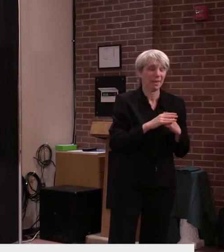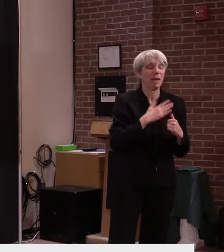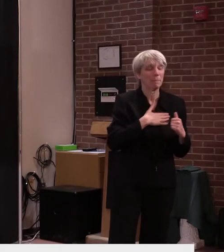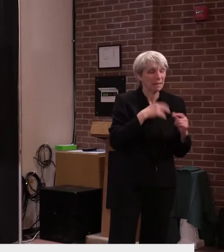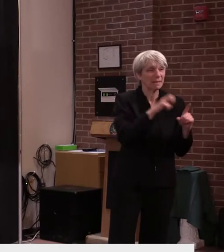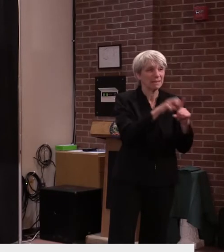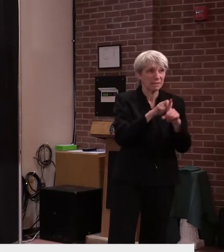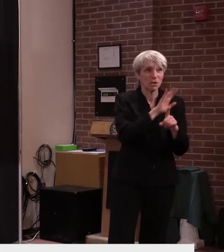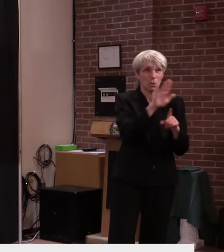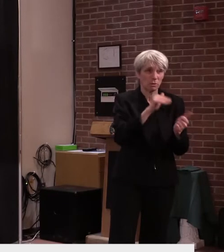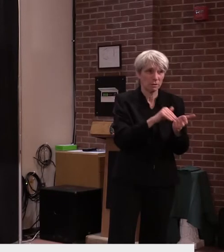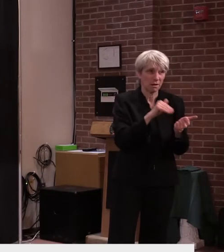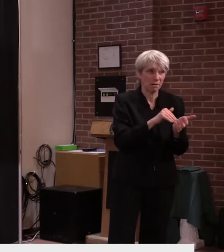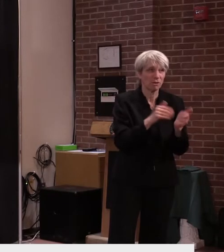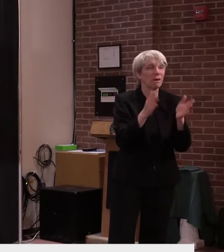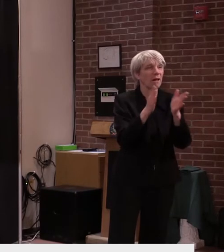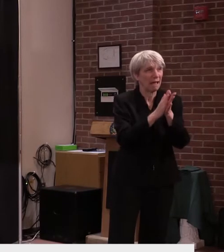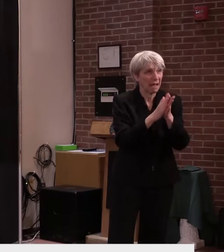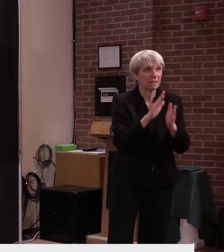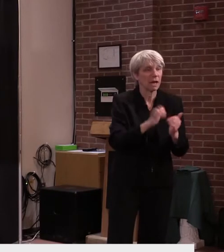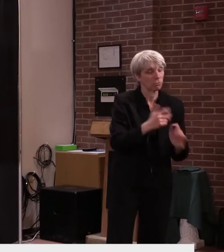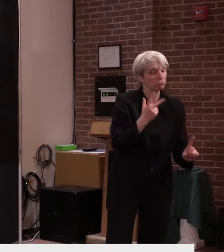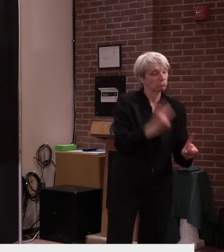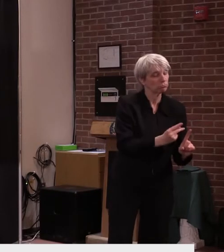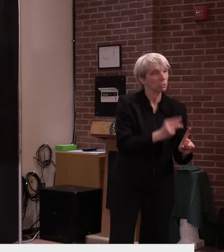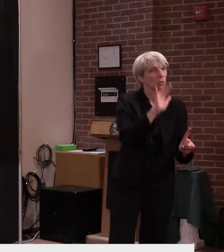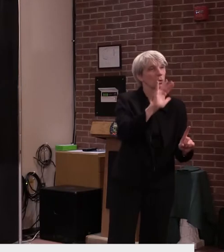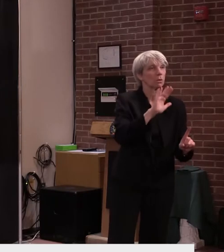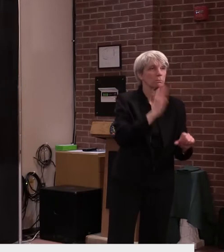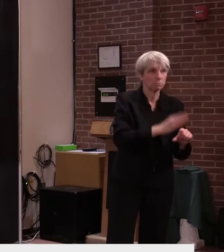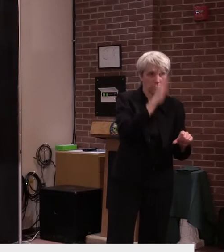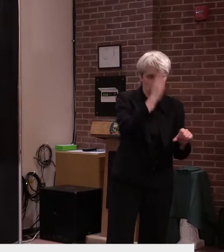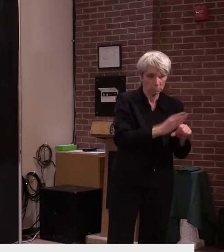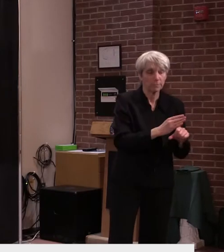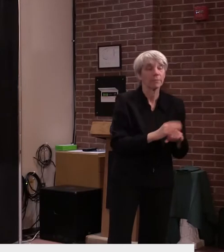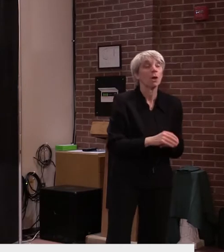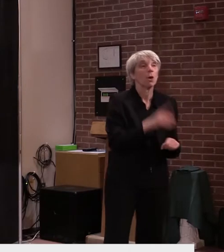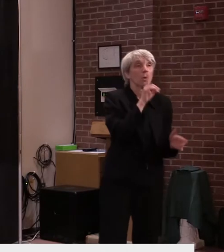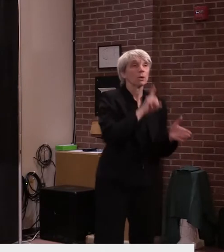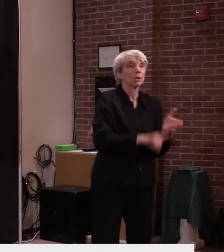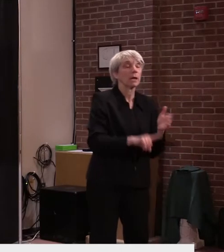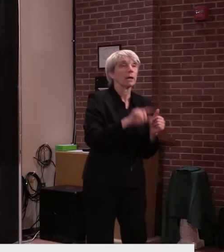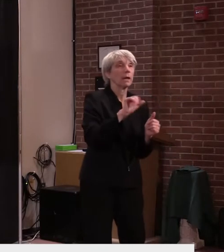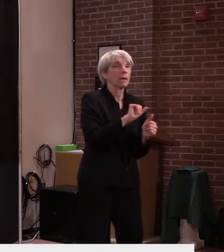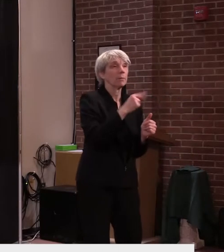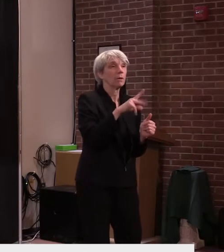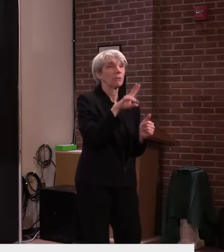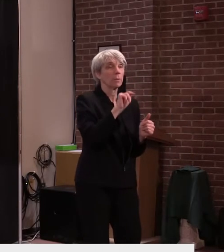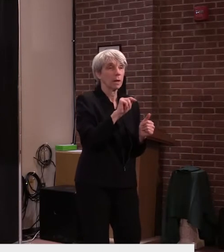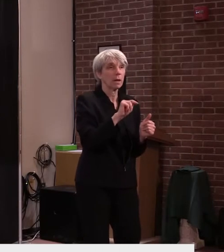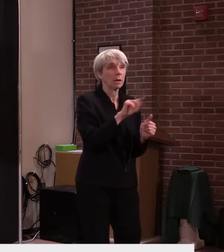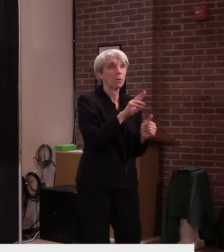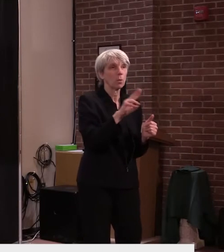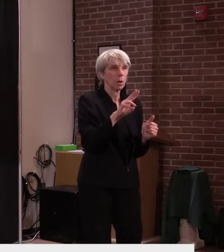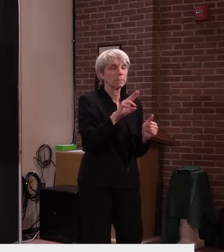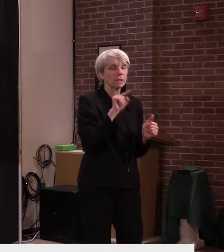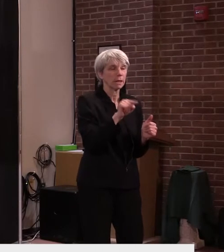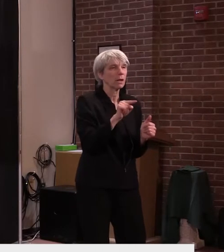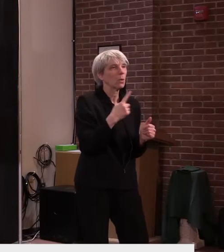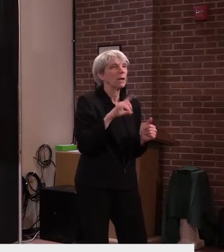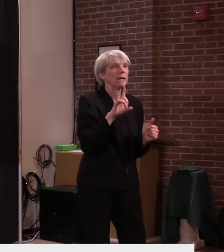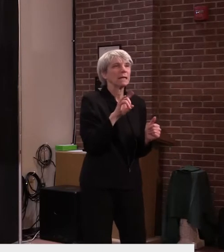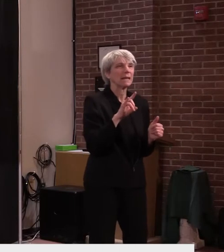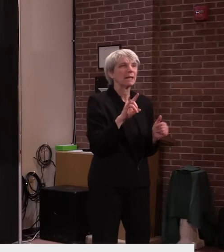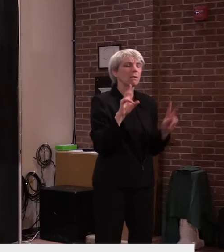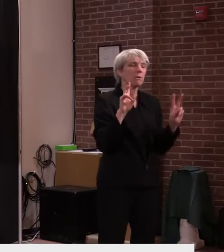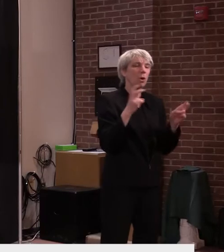discuss. You can also check out AAP Vermont's website. We did a series of virtual town halls